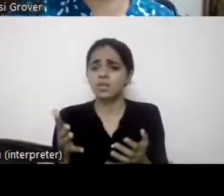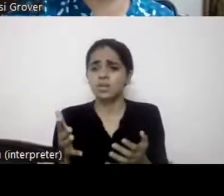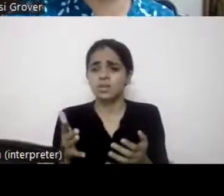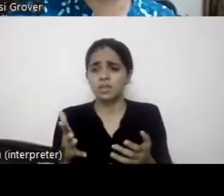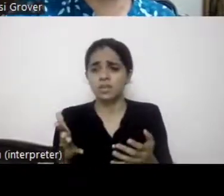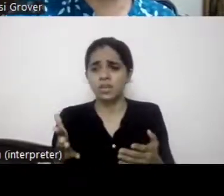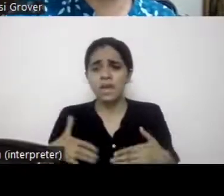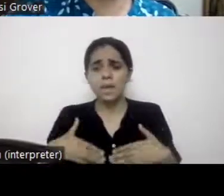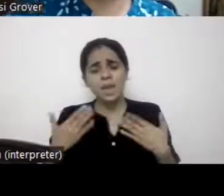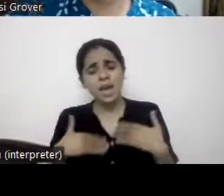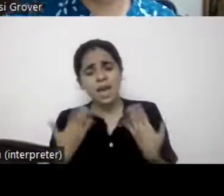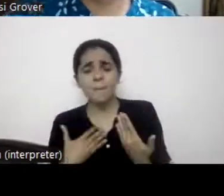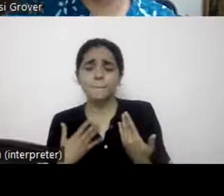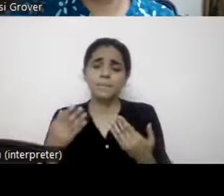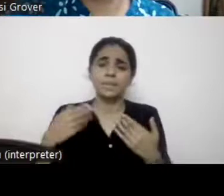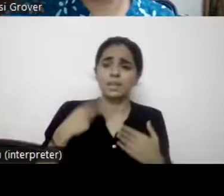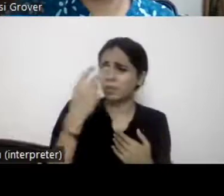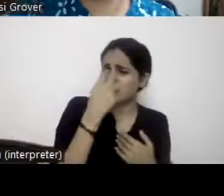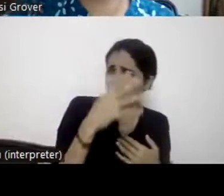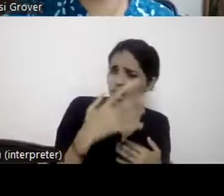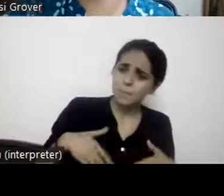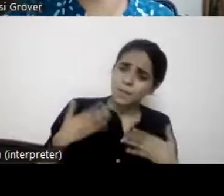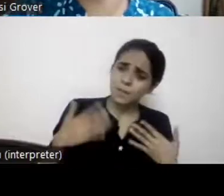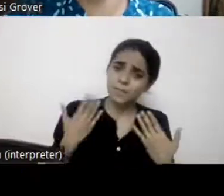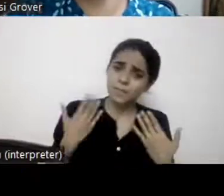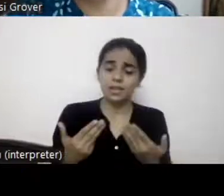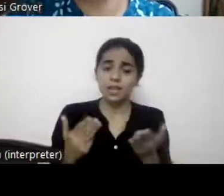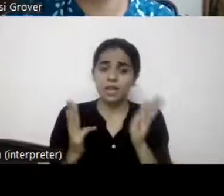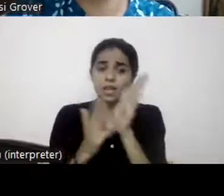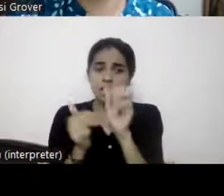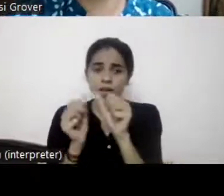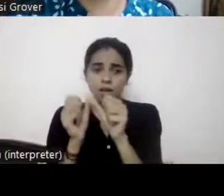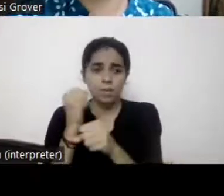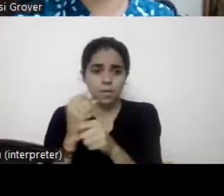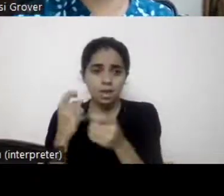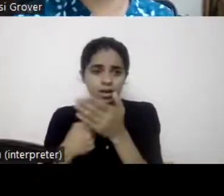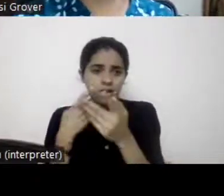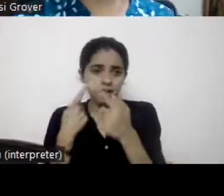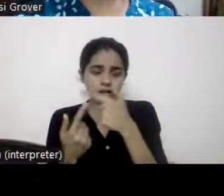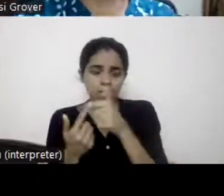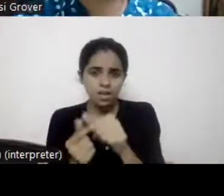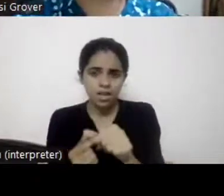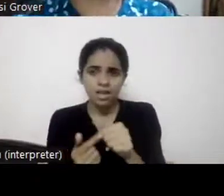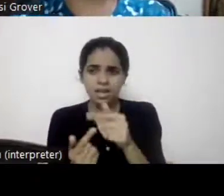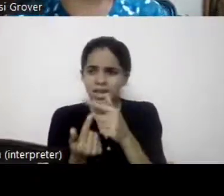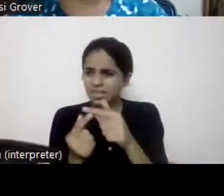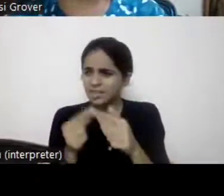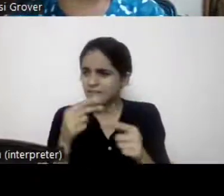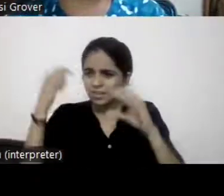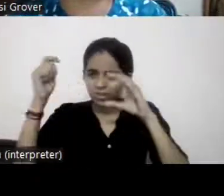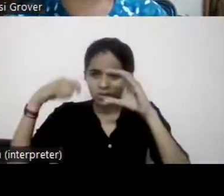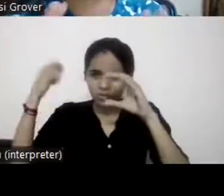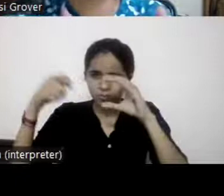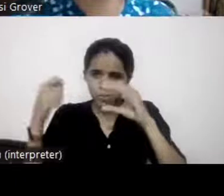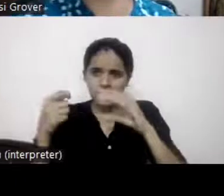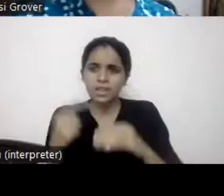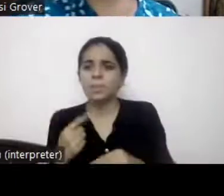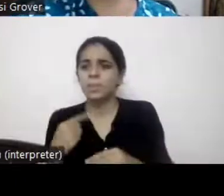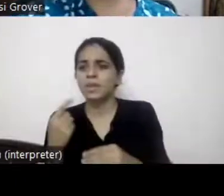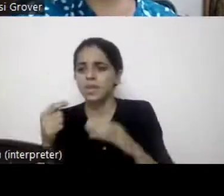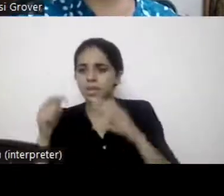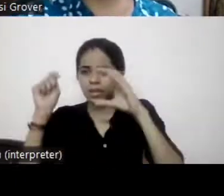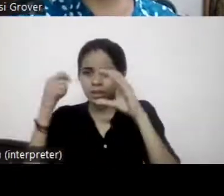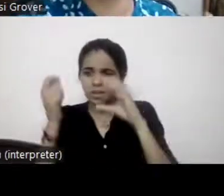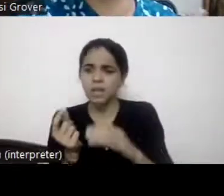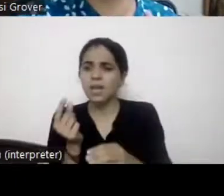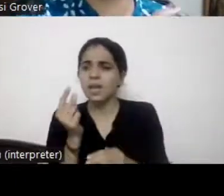way she is. And Margarita with a Straw, where you would see a woman, in a homosexual relationship, something which is